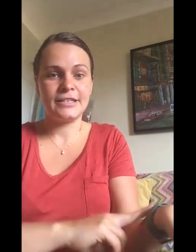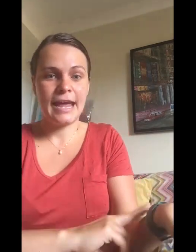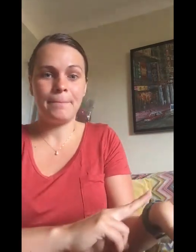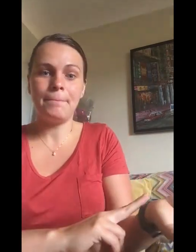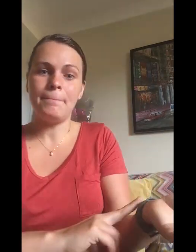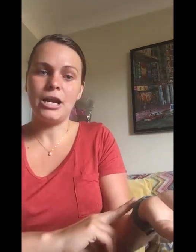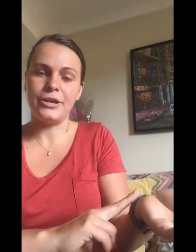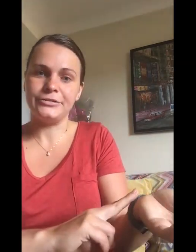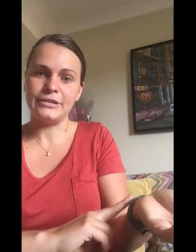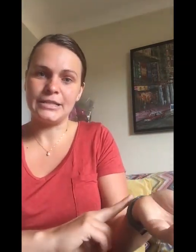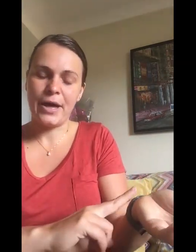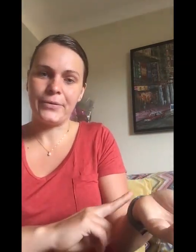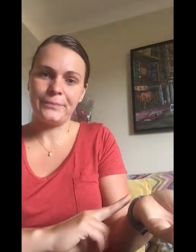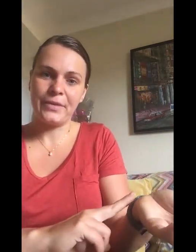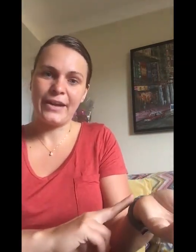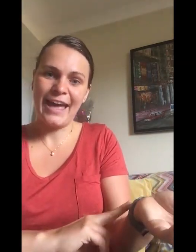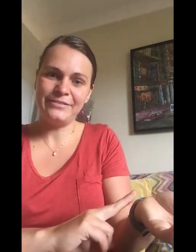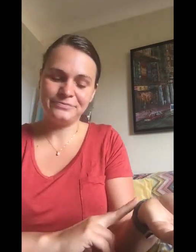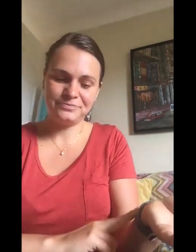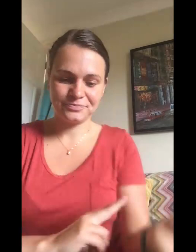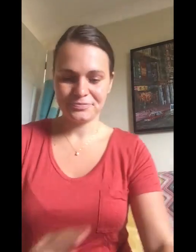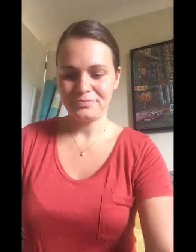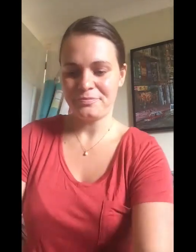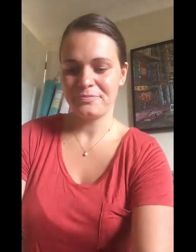say blue as well. Okay.